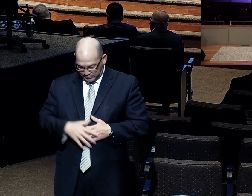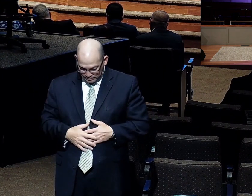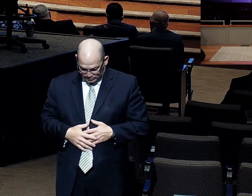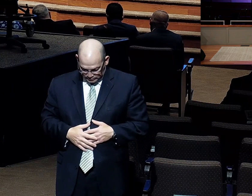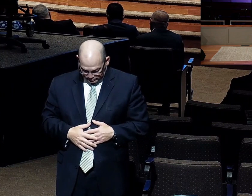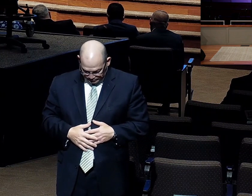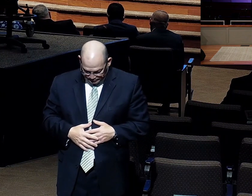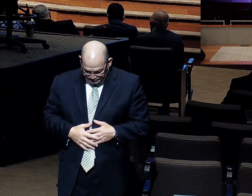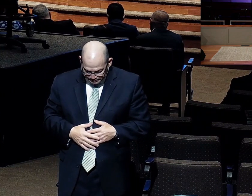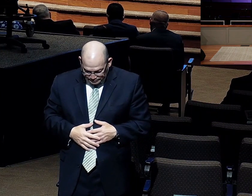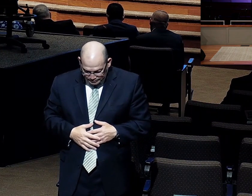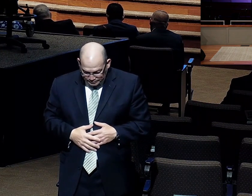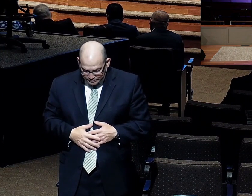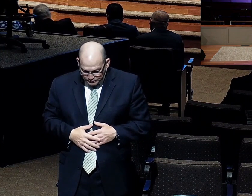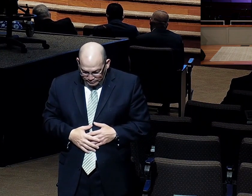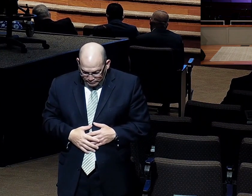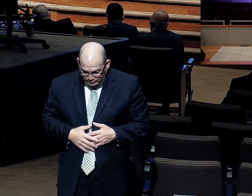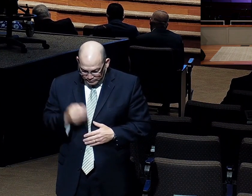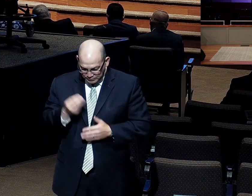35.